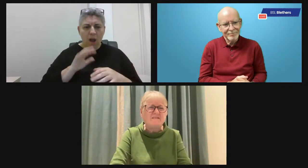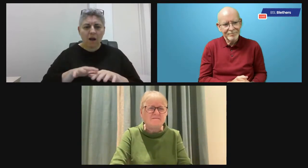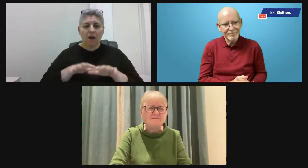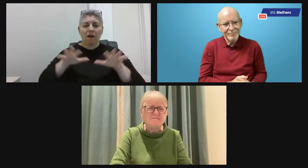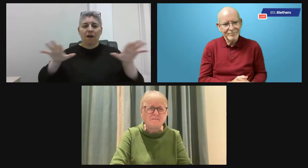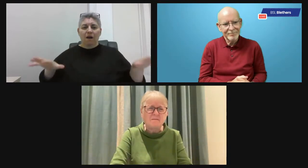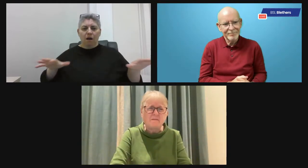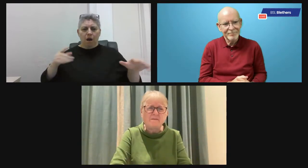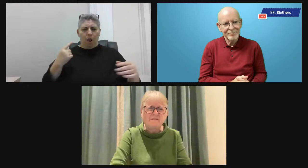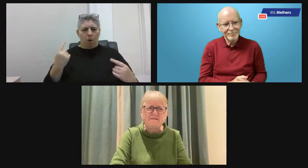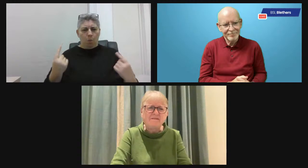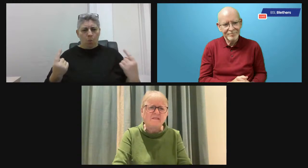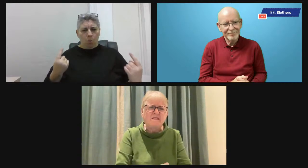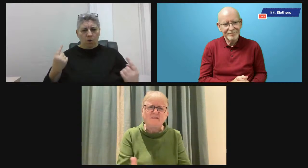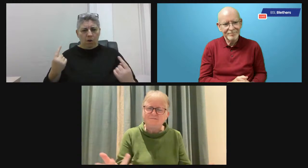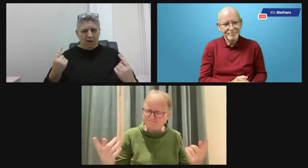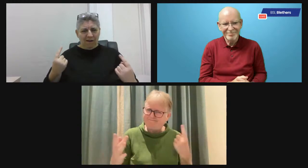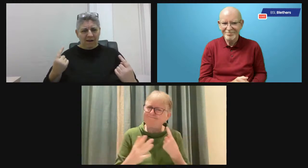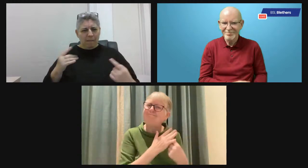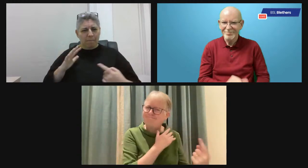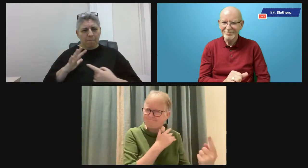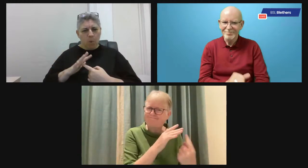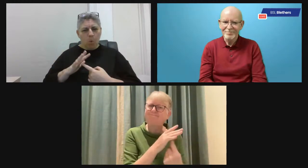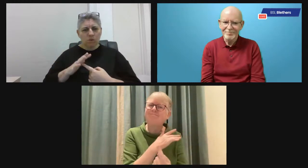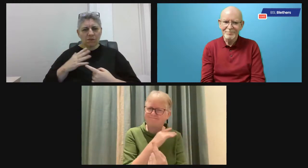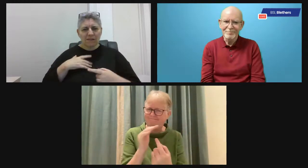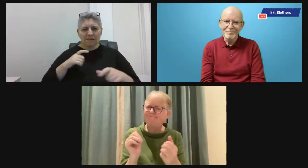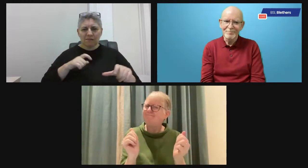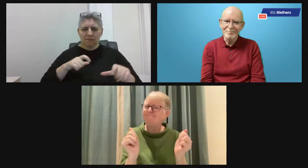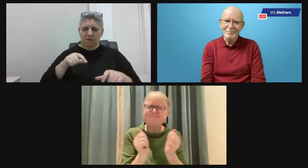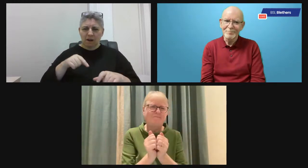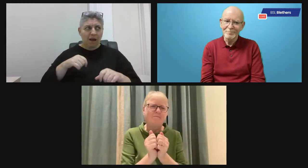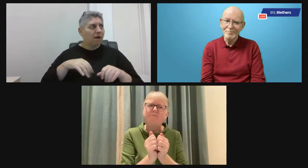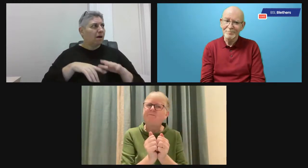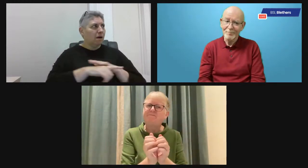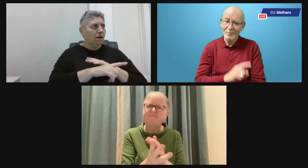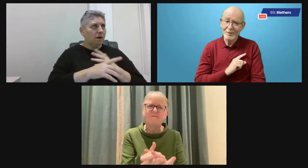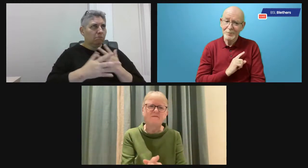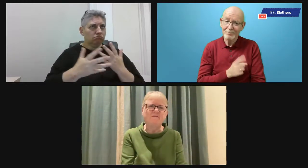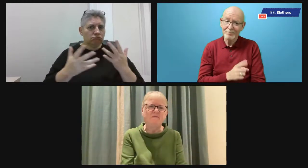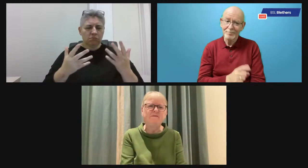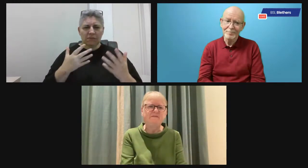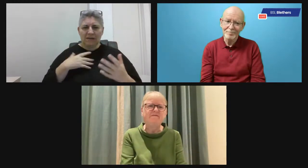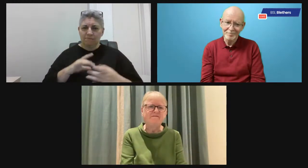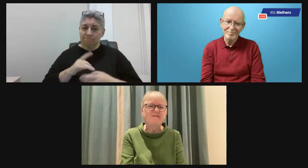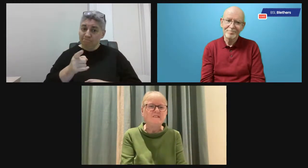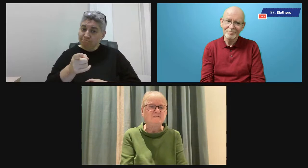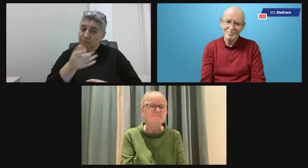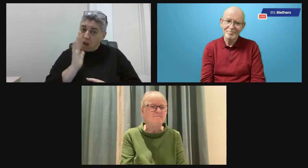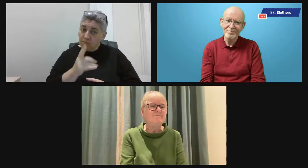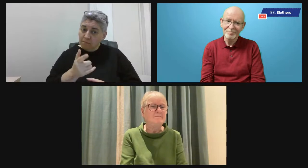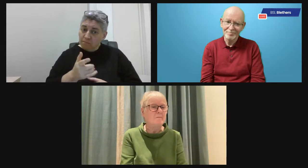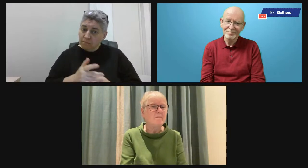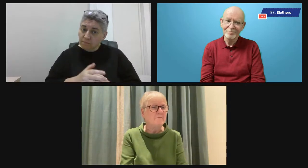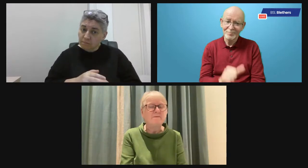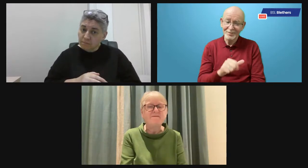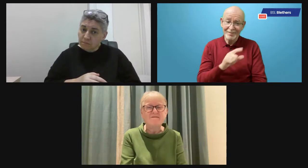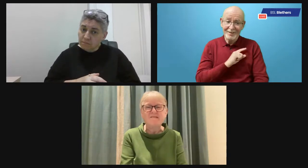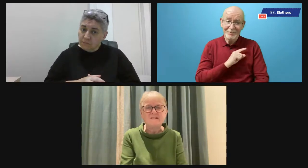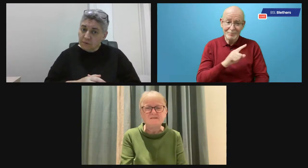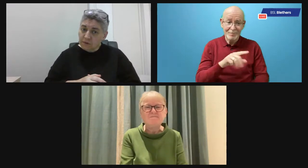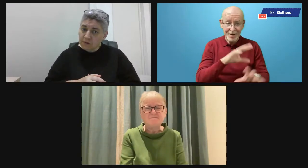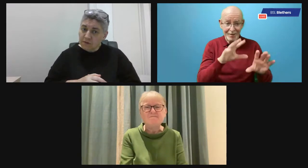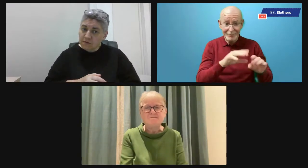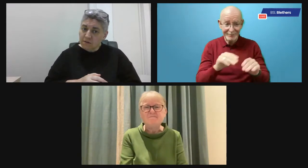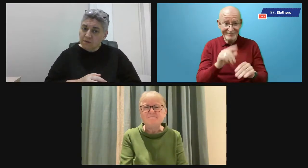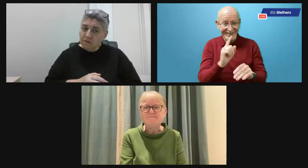itself. But I suppose what I'm trying to say is BSL is only going to work if the community